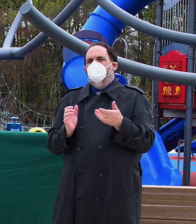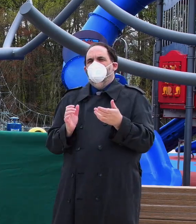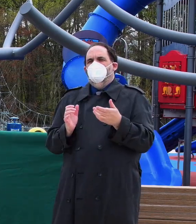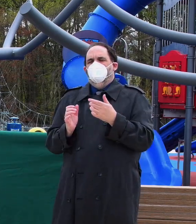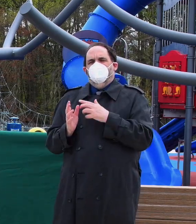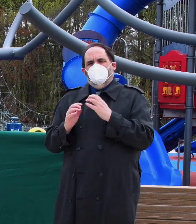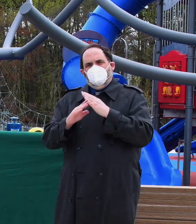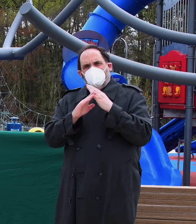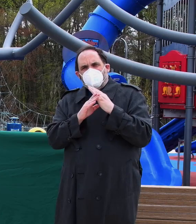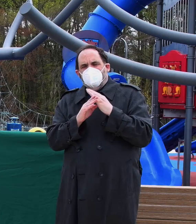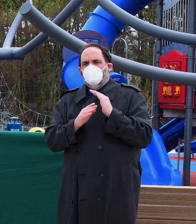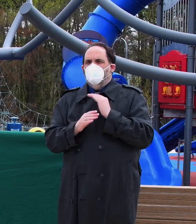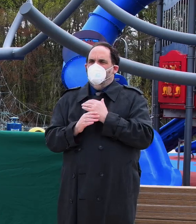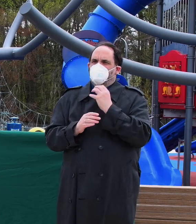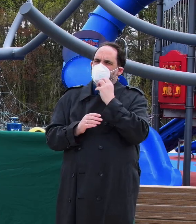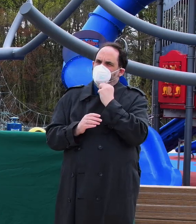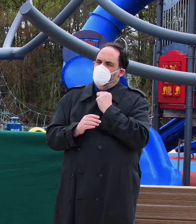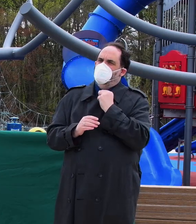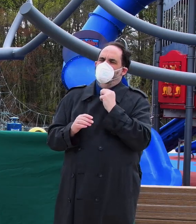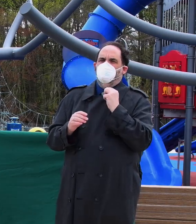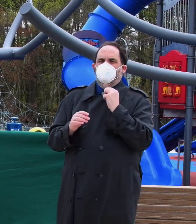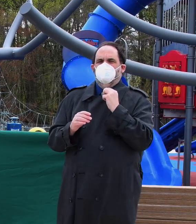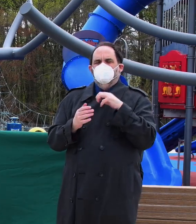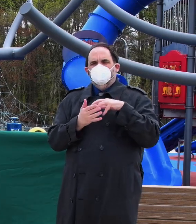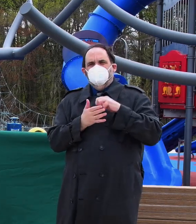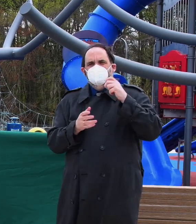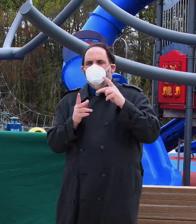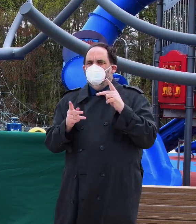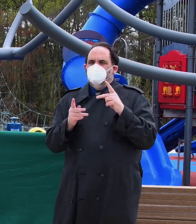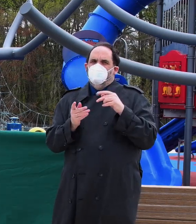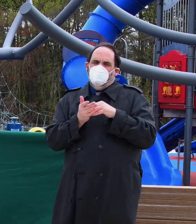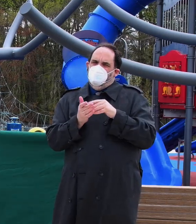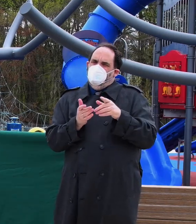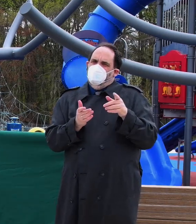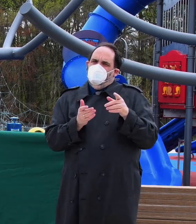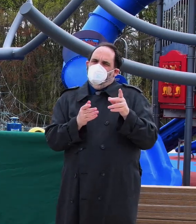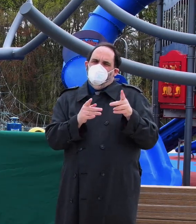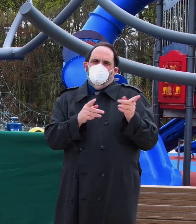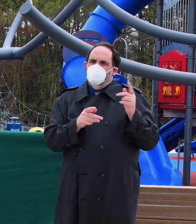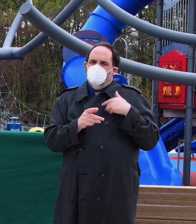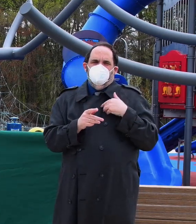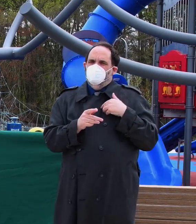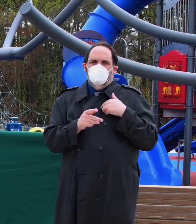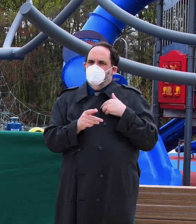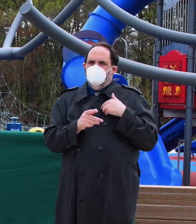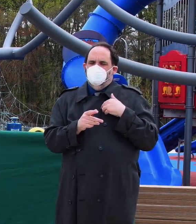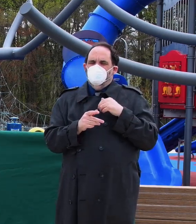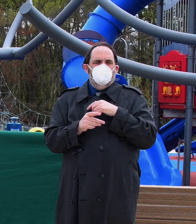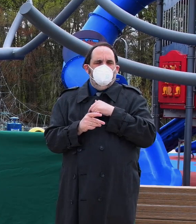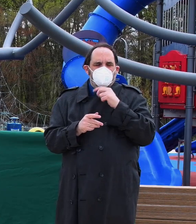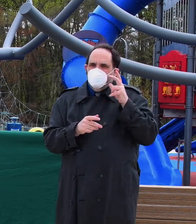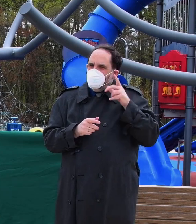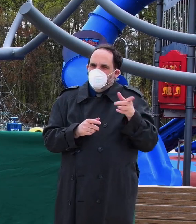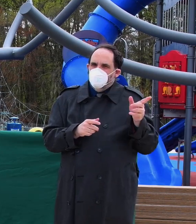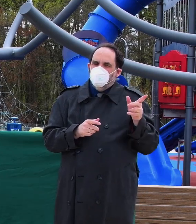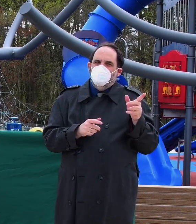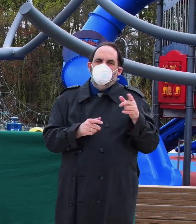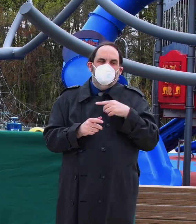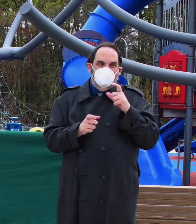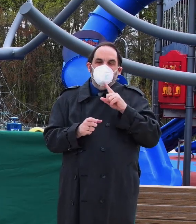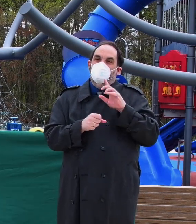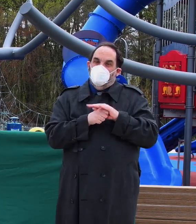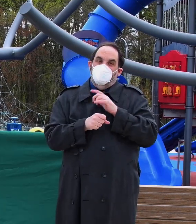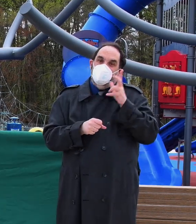to protect our most vulnerable, those who often have no voice, to ensure that we give